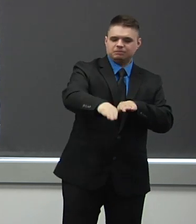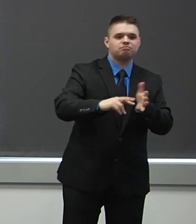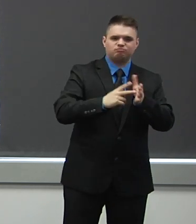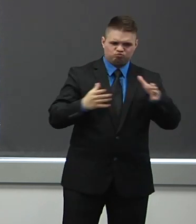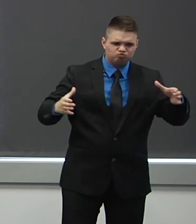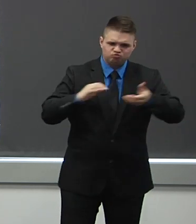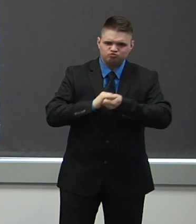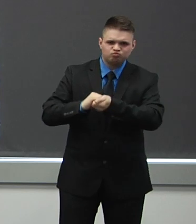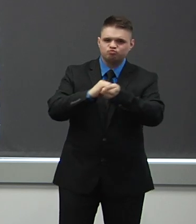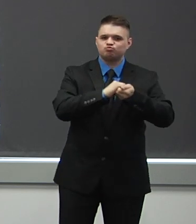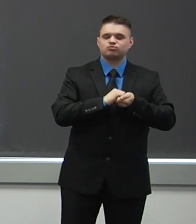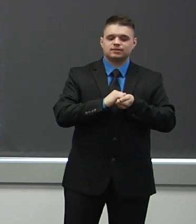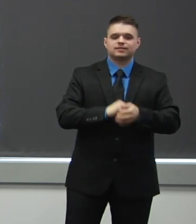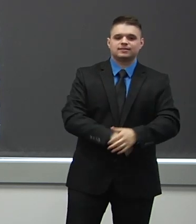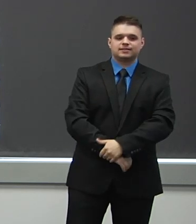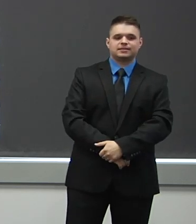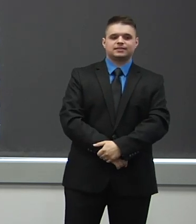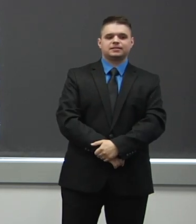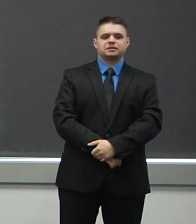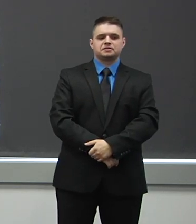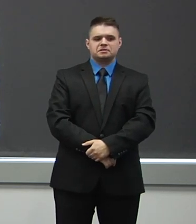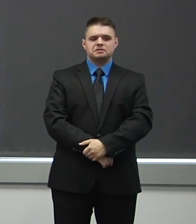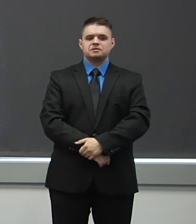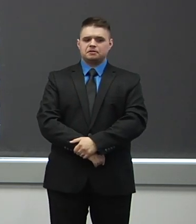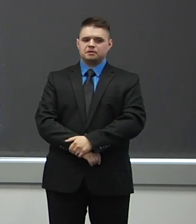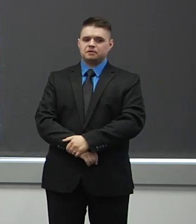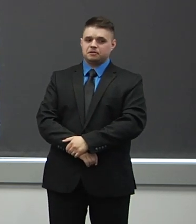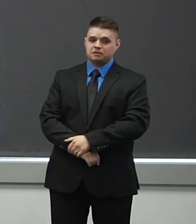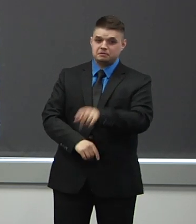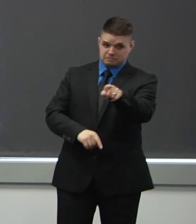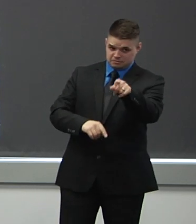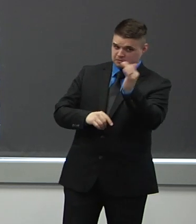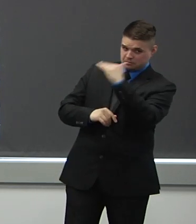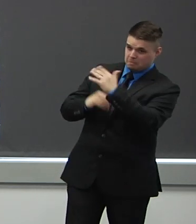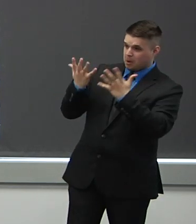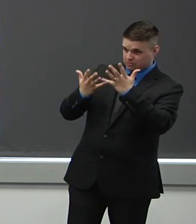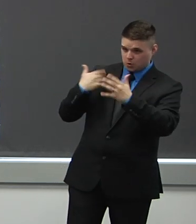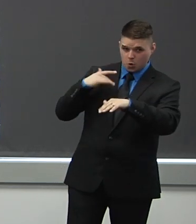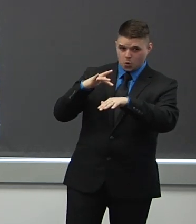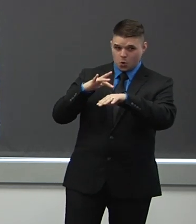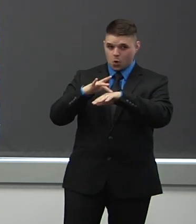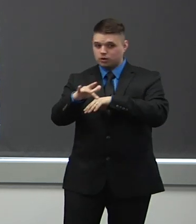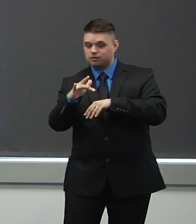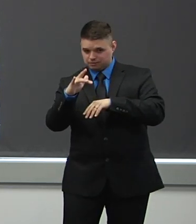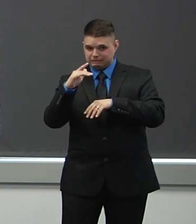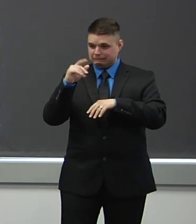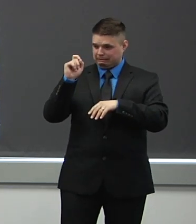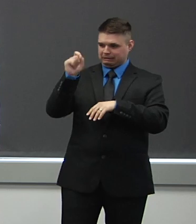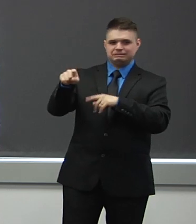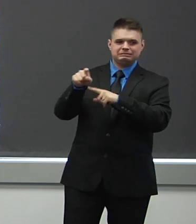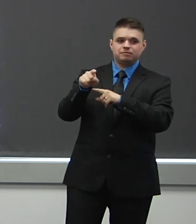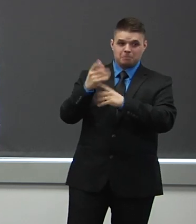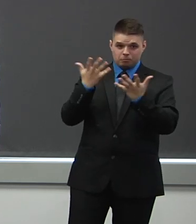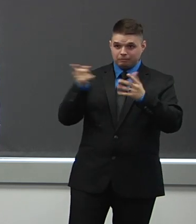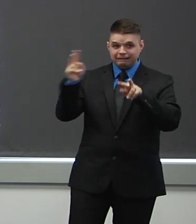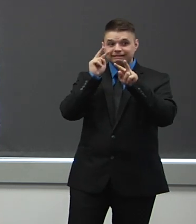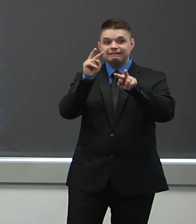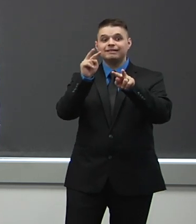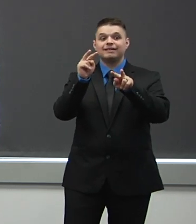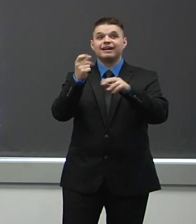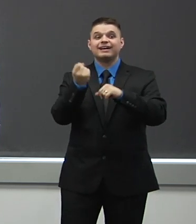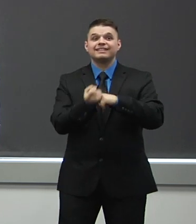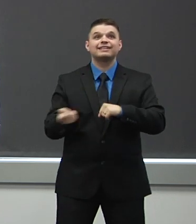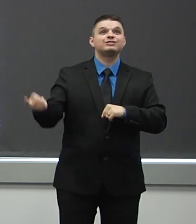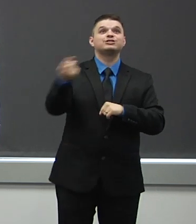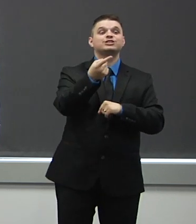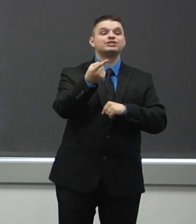It might be a little early to ask, but do you anticipate any sort of spillover effects in the next school year, particularly for juniors when